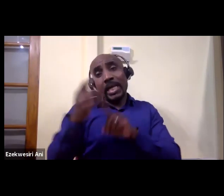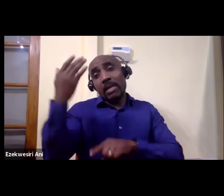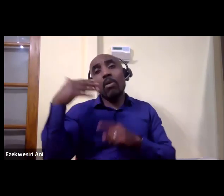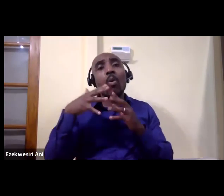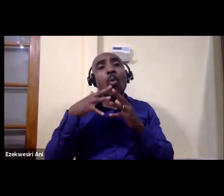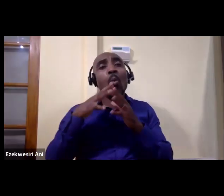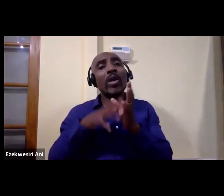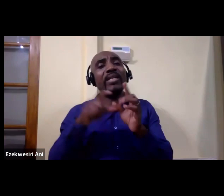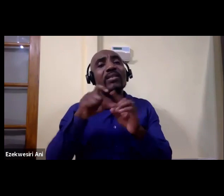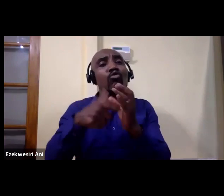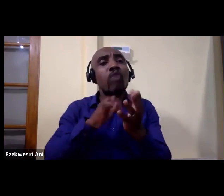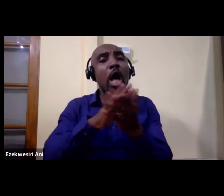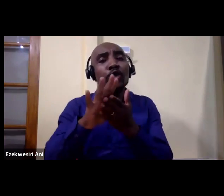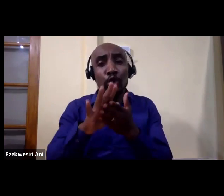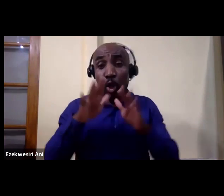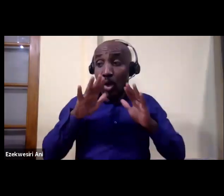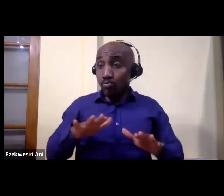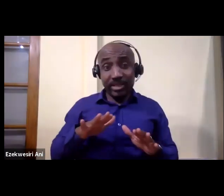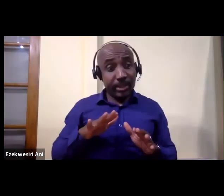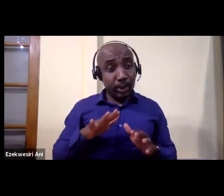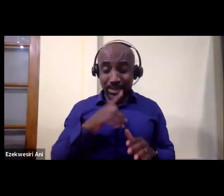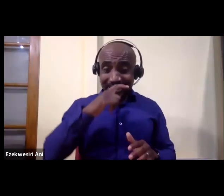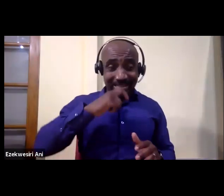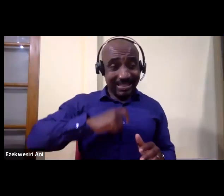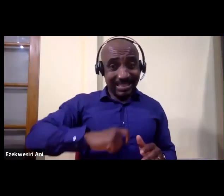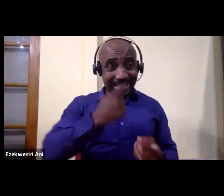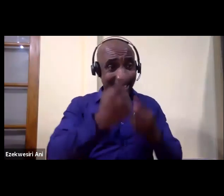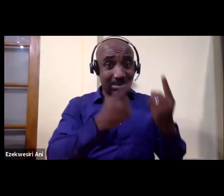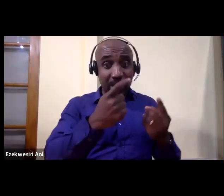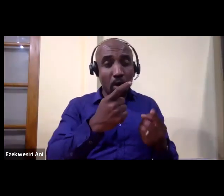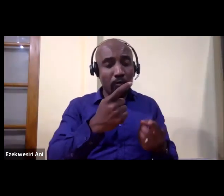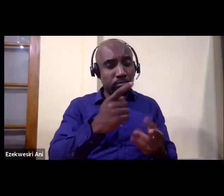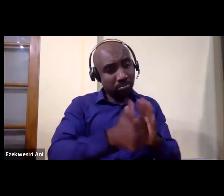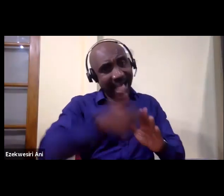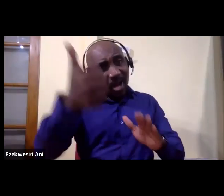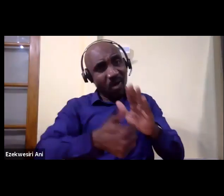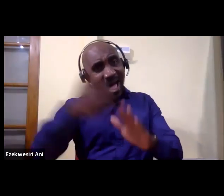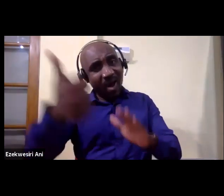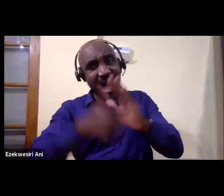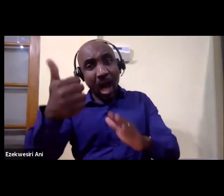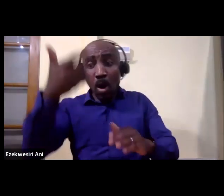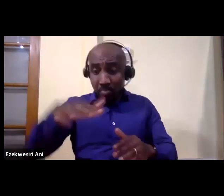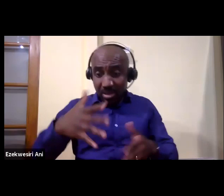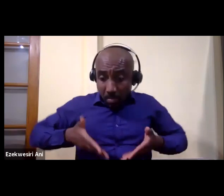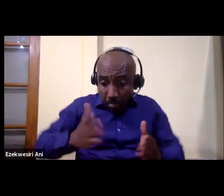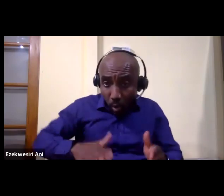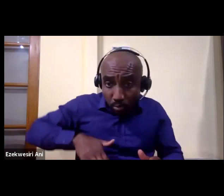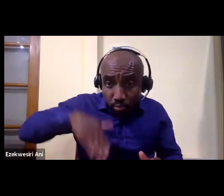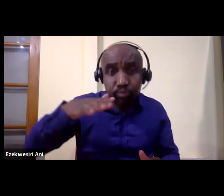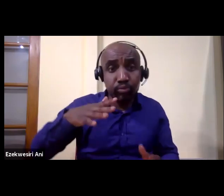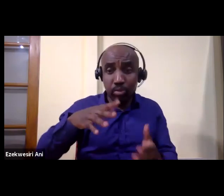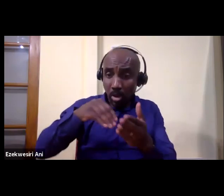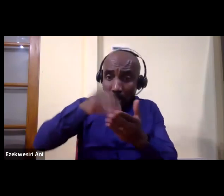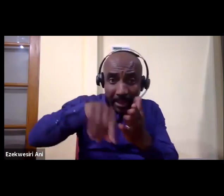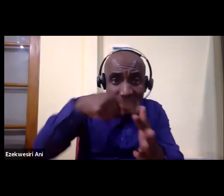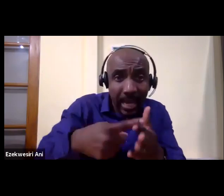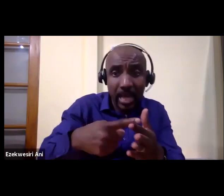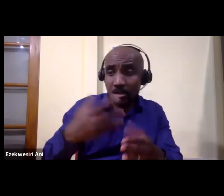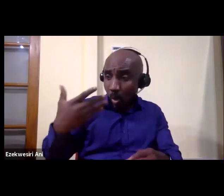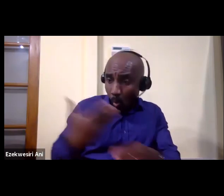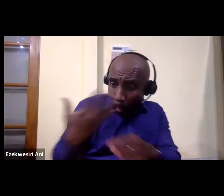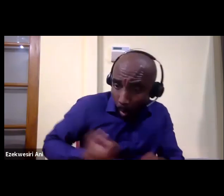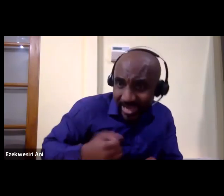where British citizens are deported and die abroad, having spent their life here, having paid their taxes here, and the government say, oh,